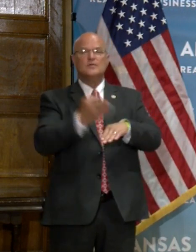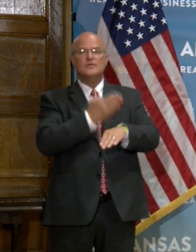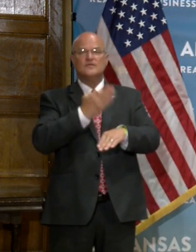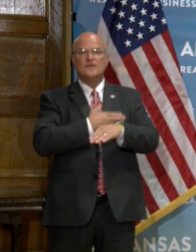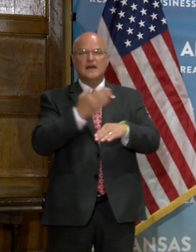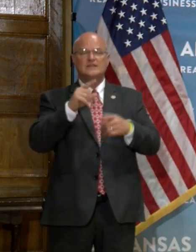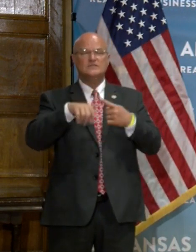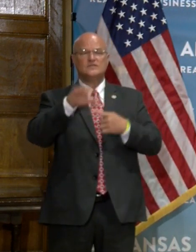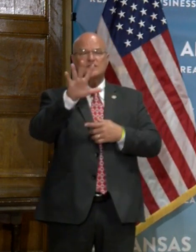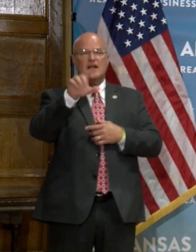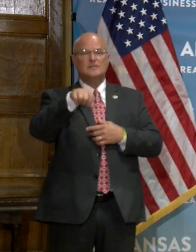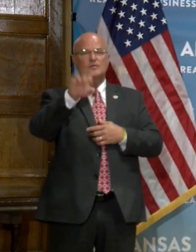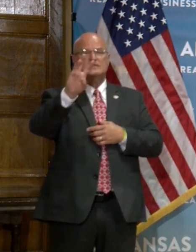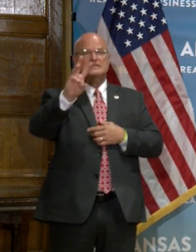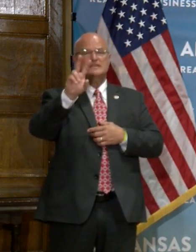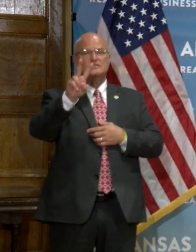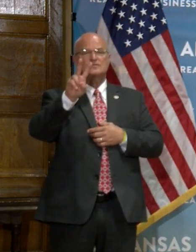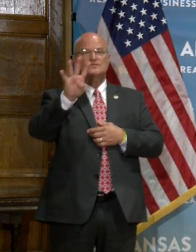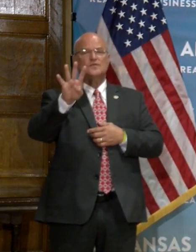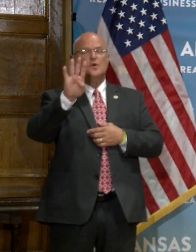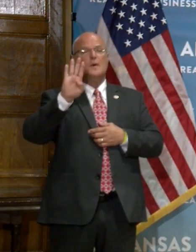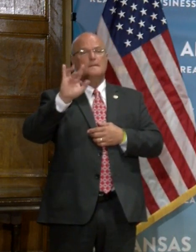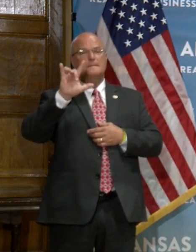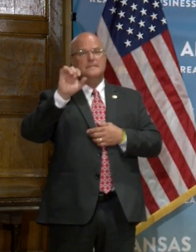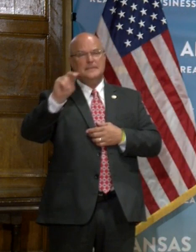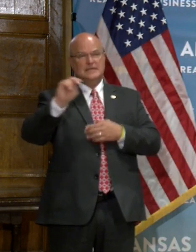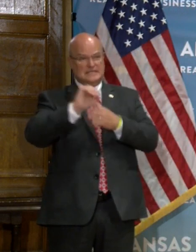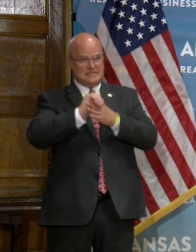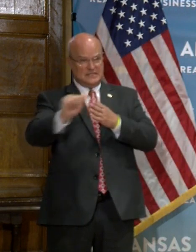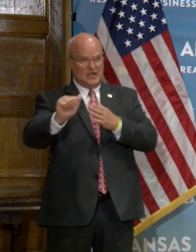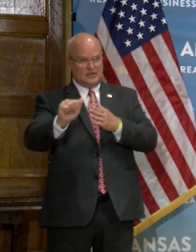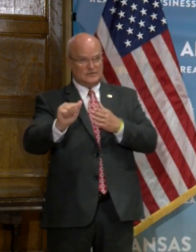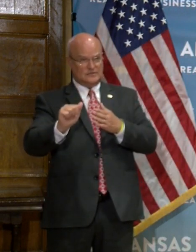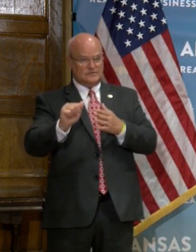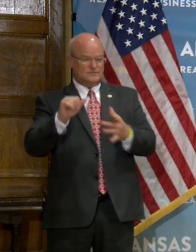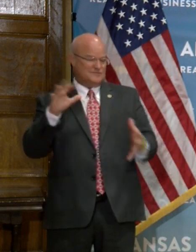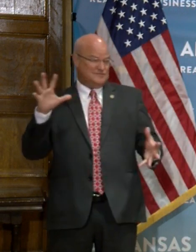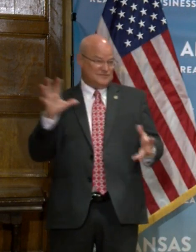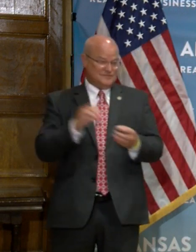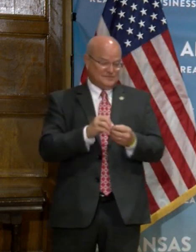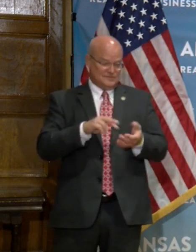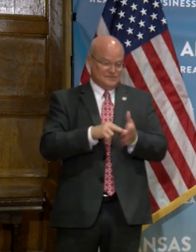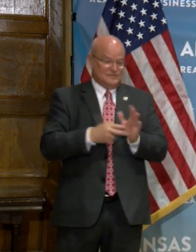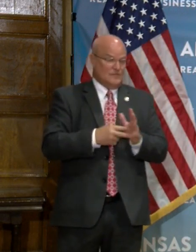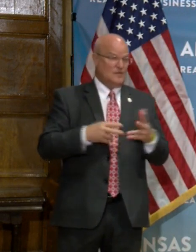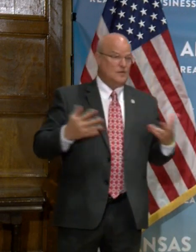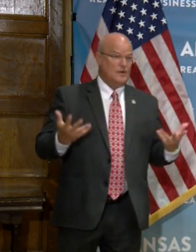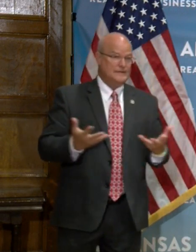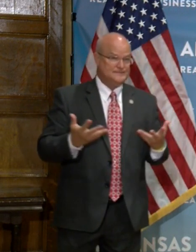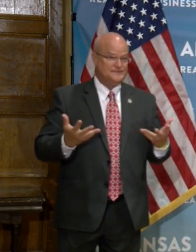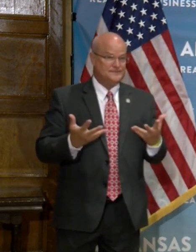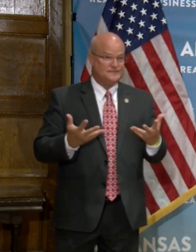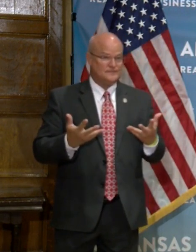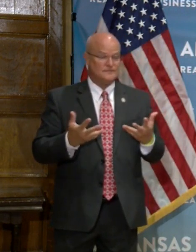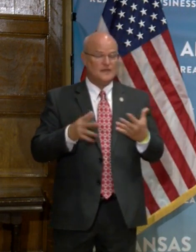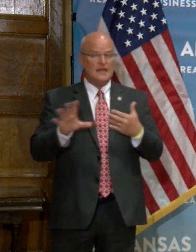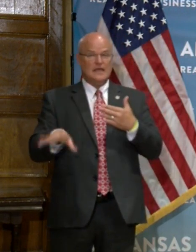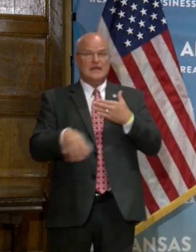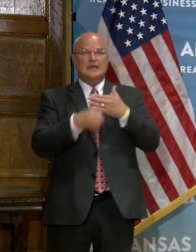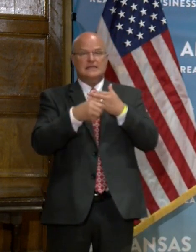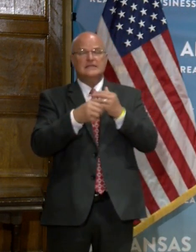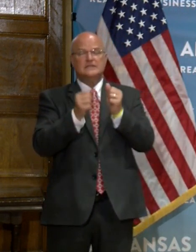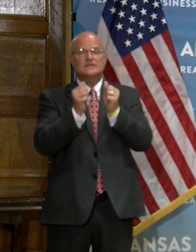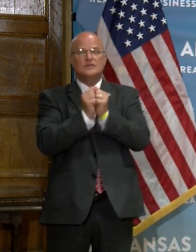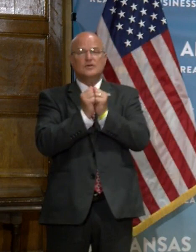revised to $5.624 billion. Now, what this means is that in addition